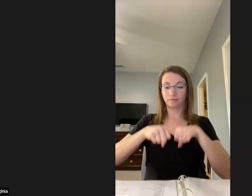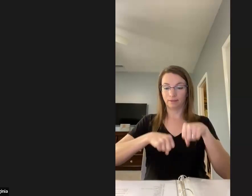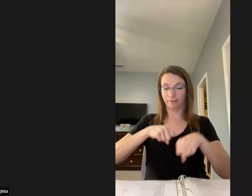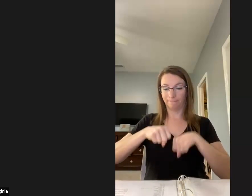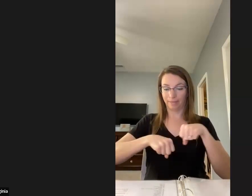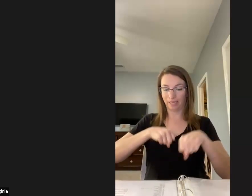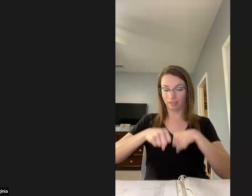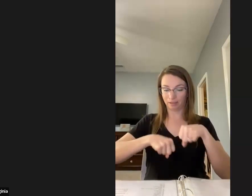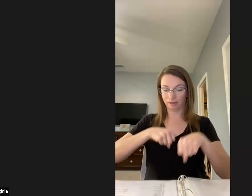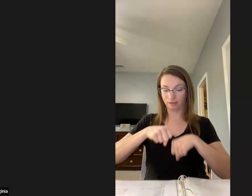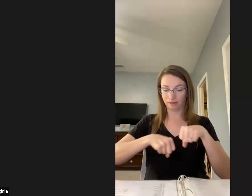Bike.